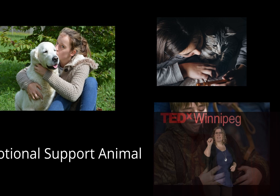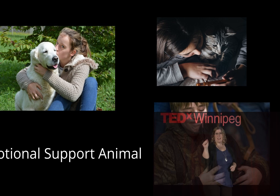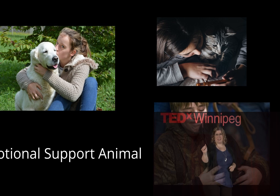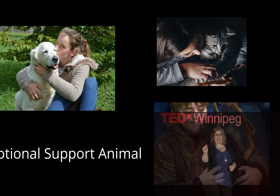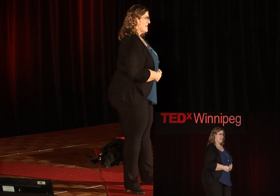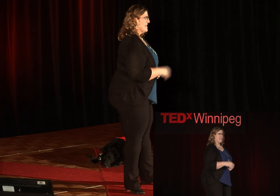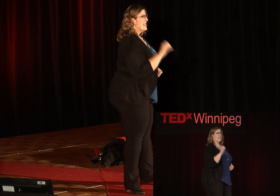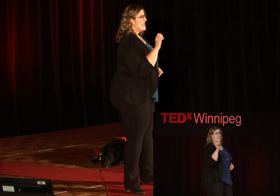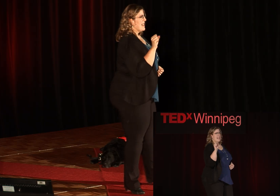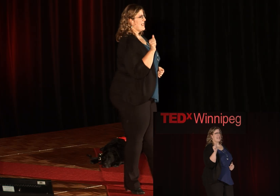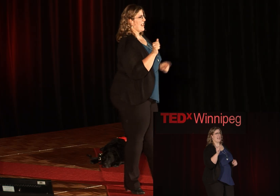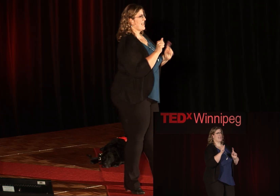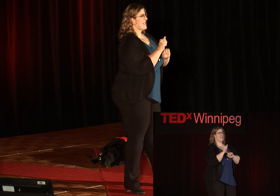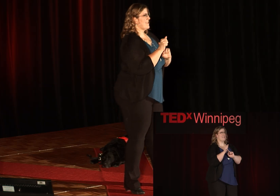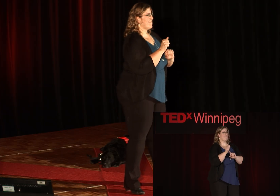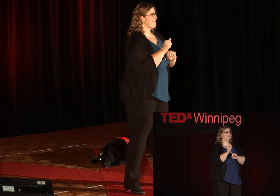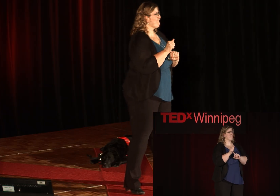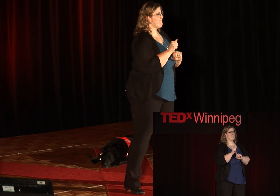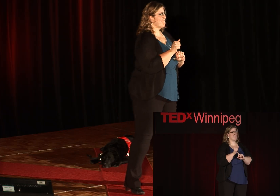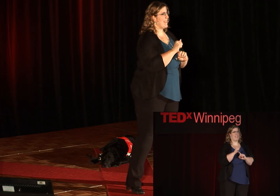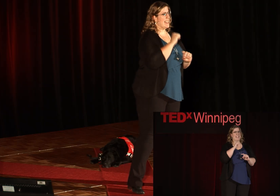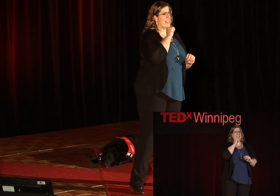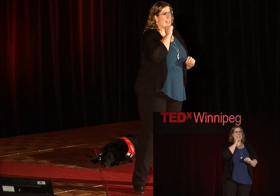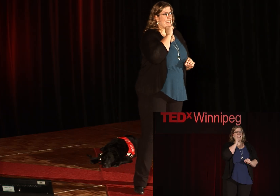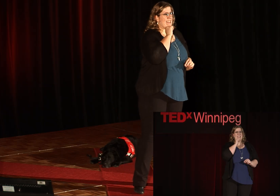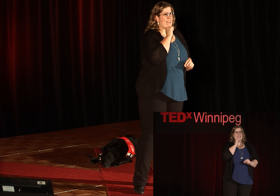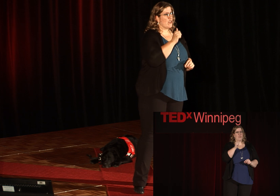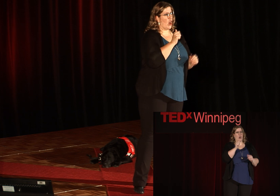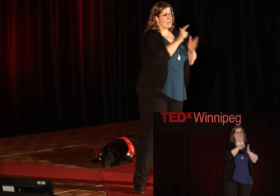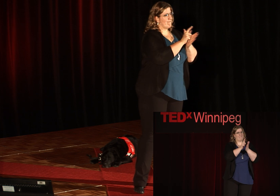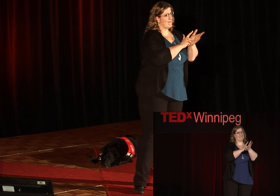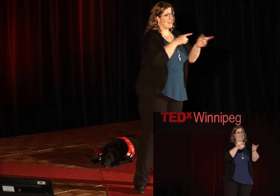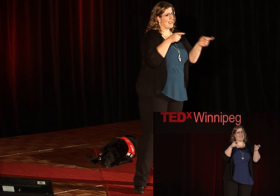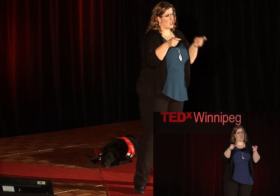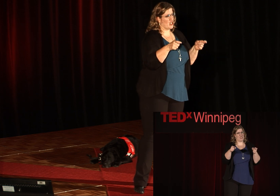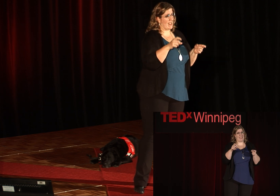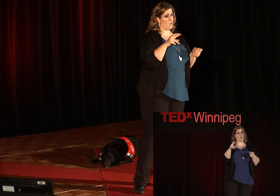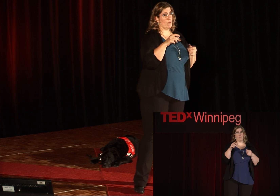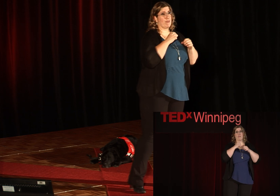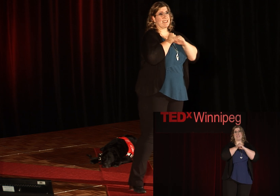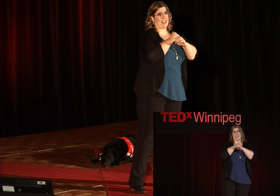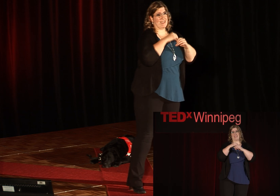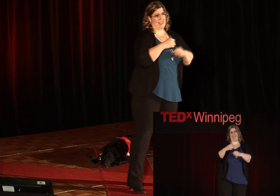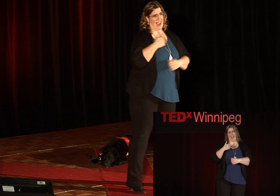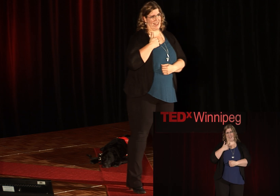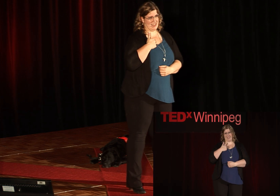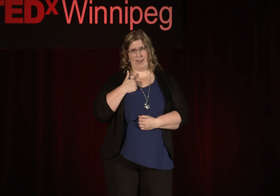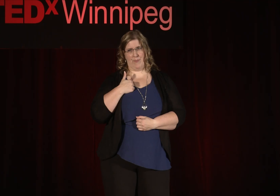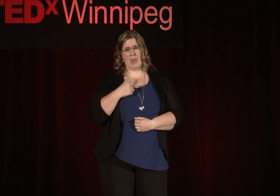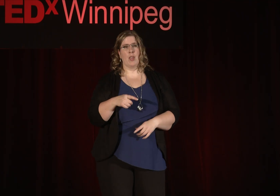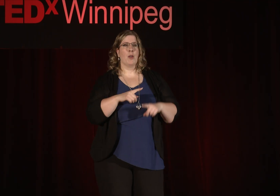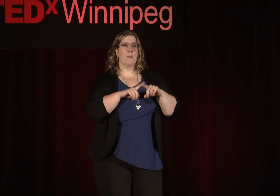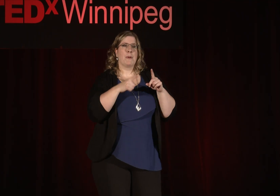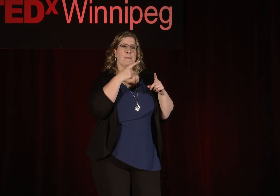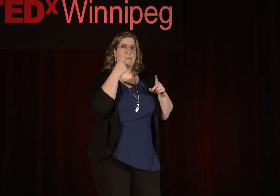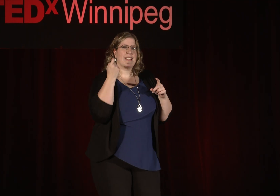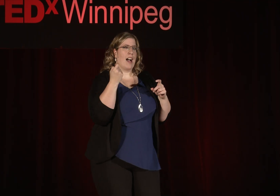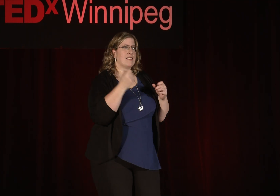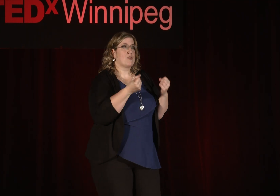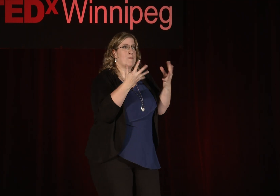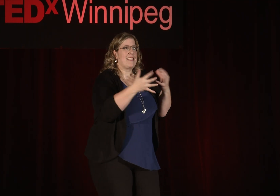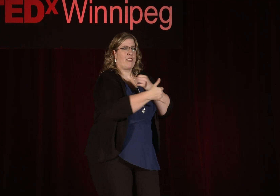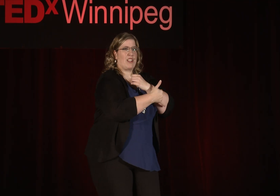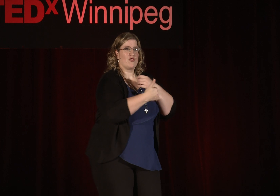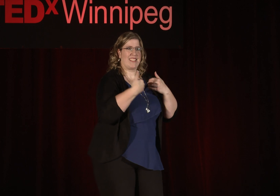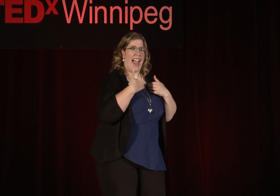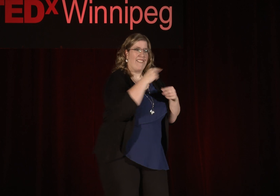ESAs. ESAs are not a legislated or protected category in Canada. But due to widespread use